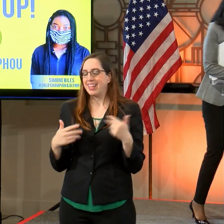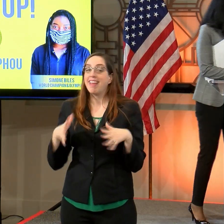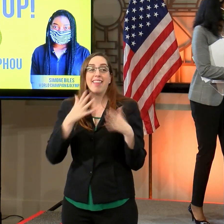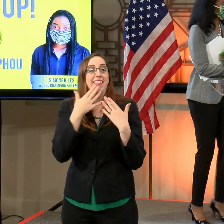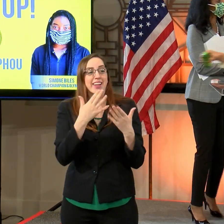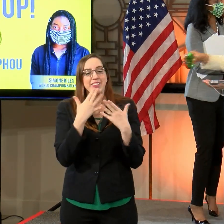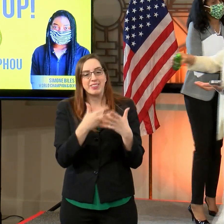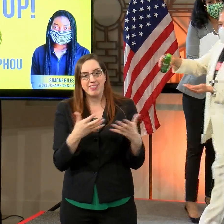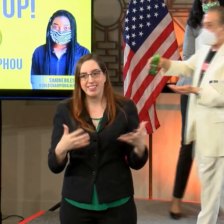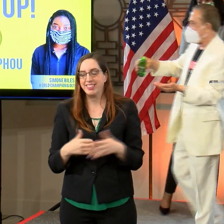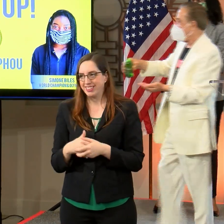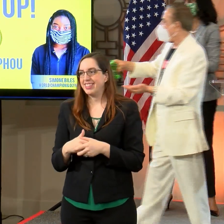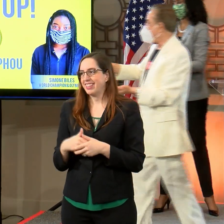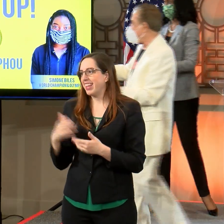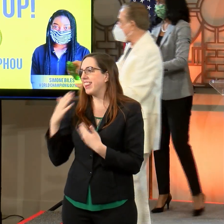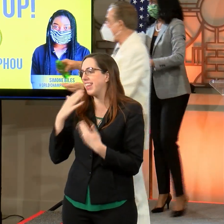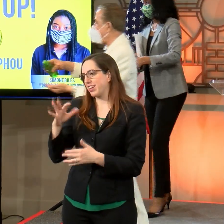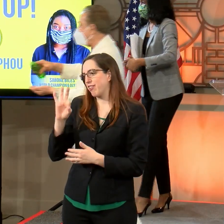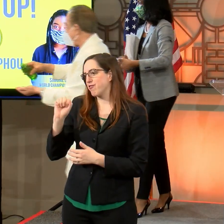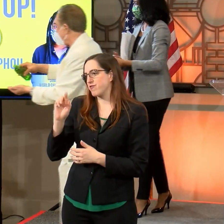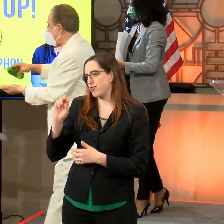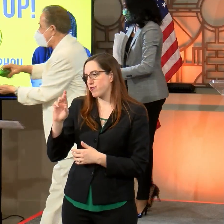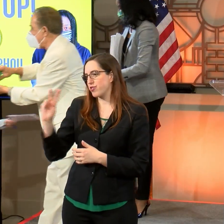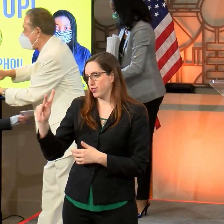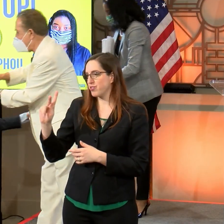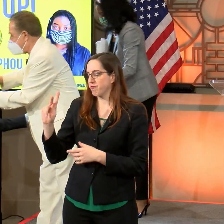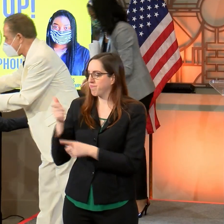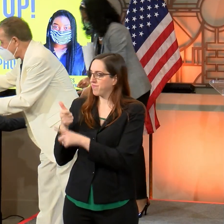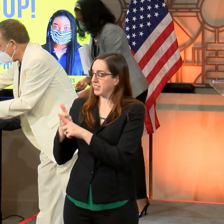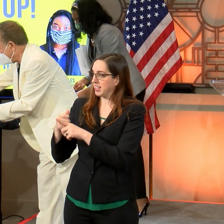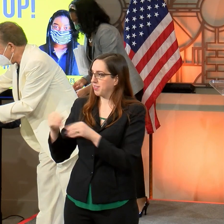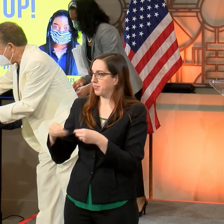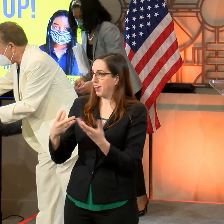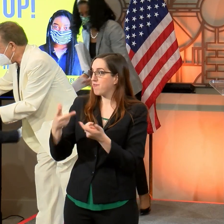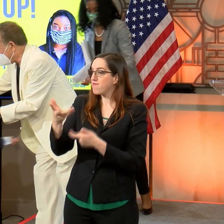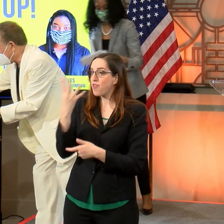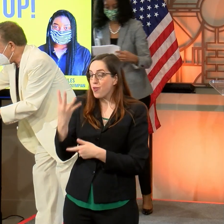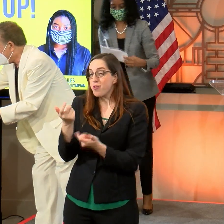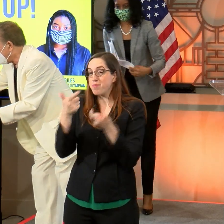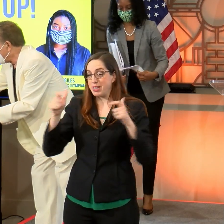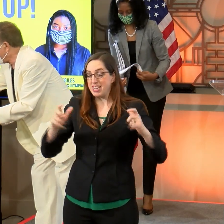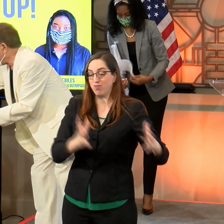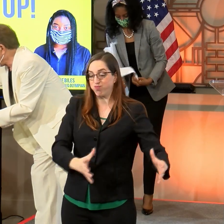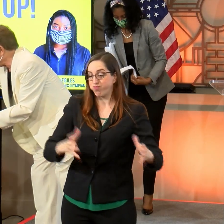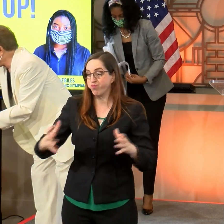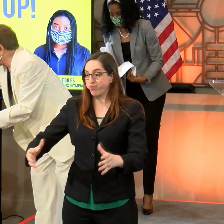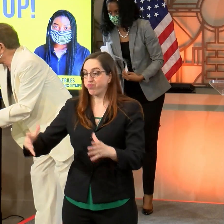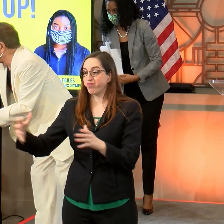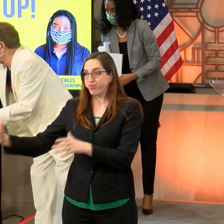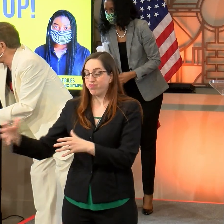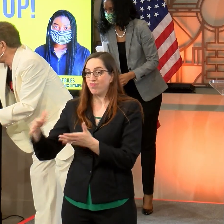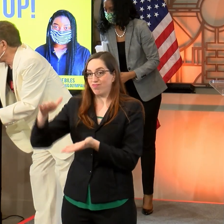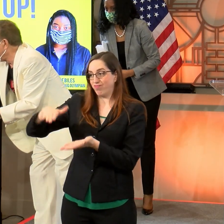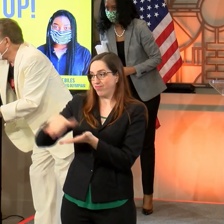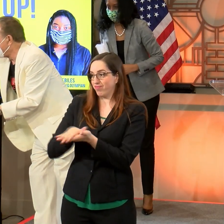Thank you. Thank you, Farouk. He's providing 4 big drums of sanitizer that will be